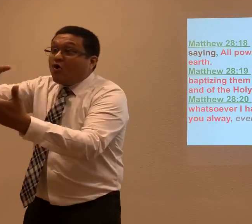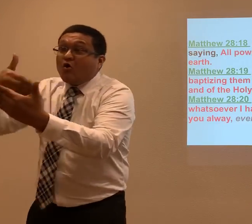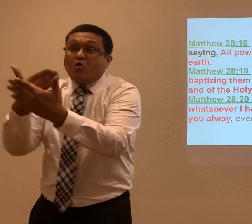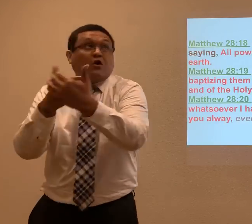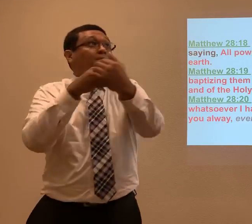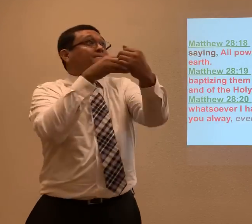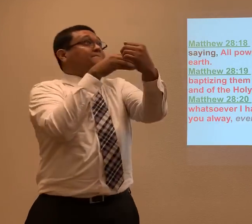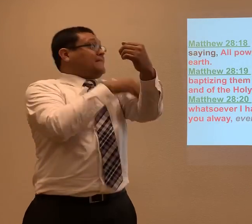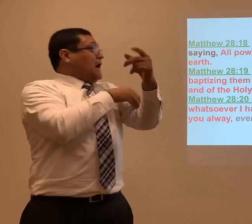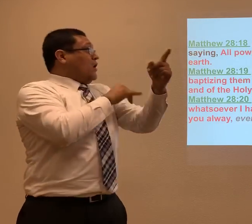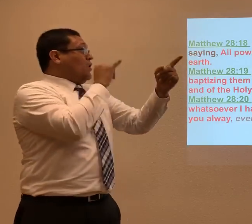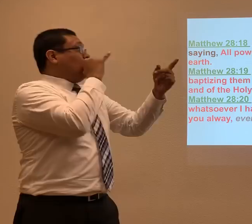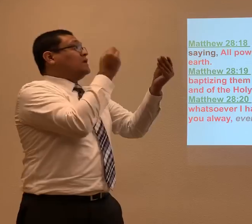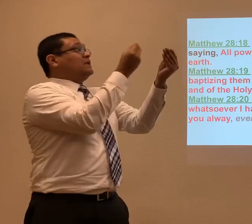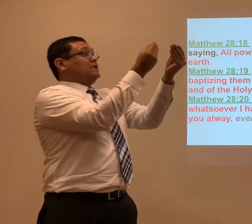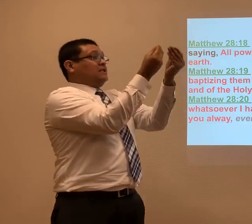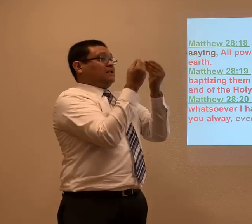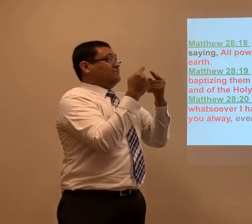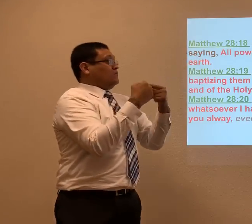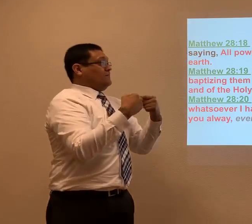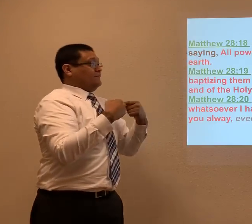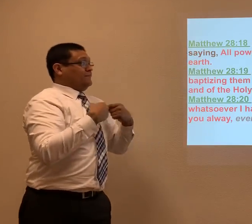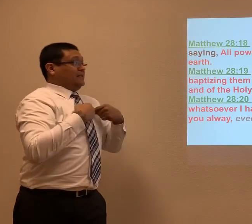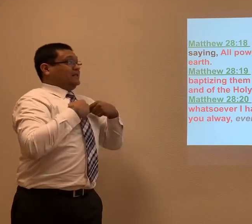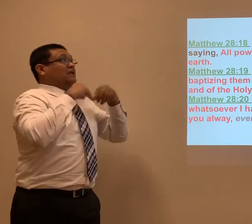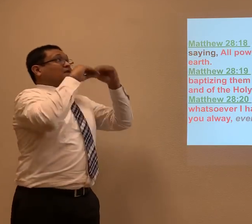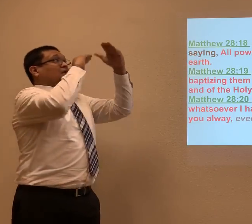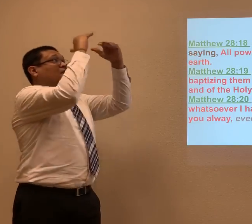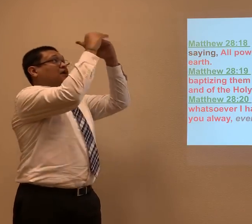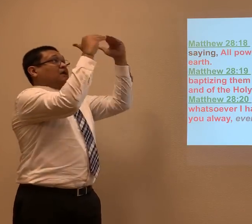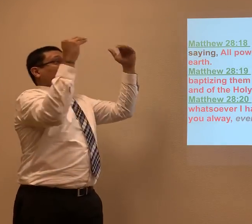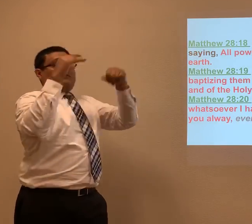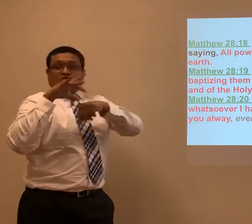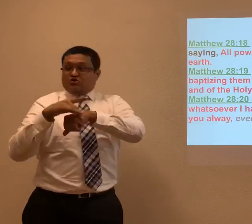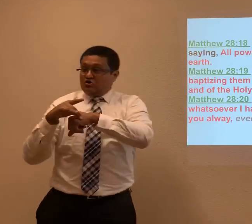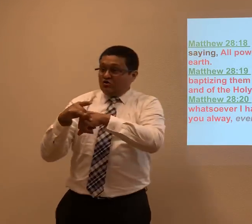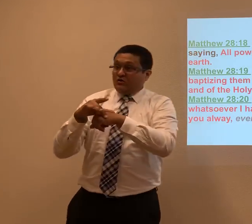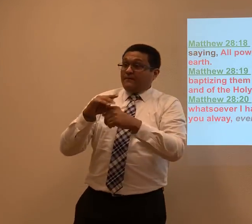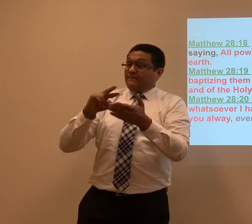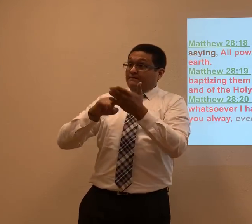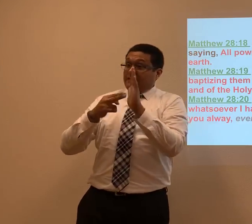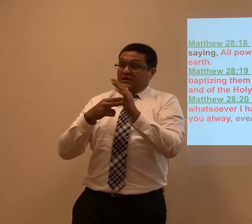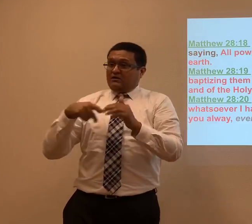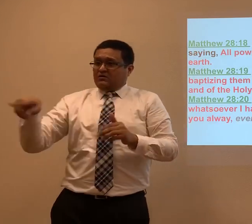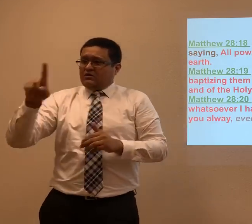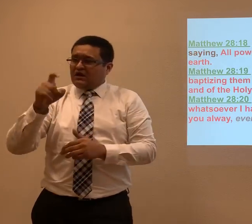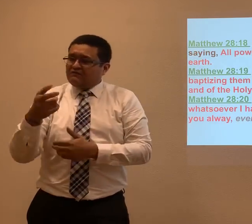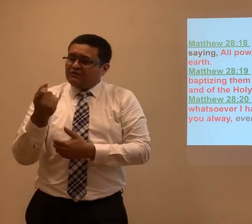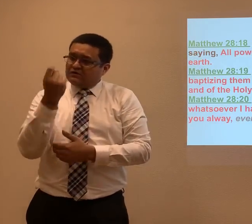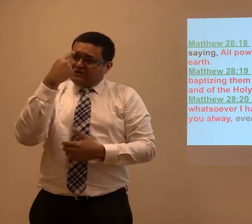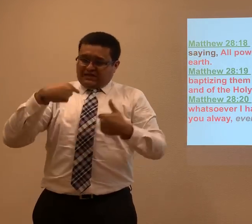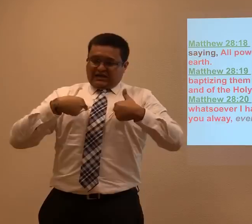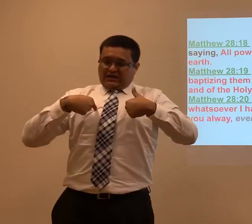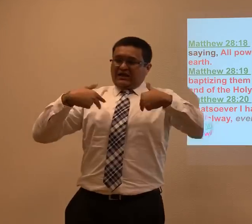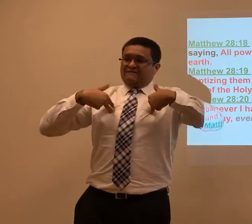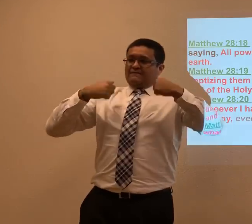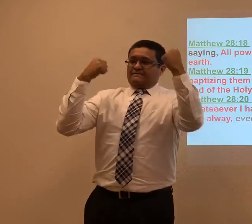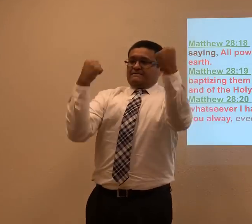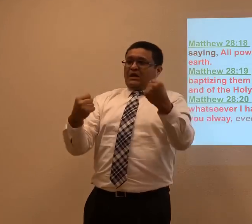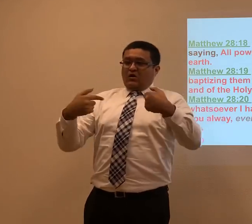He's telling them, he said, first of all, he said, I have all power is given unto me in heaven and in earth. You have to